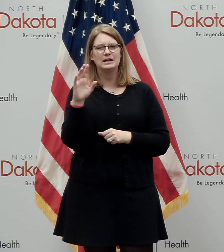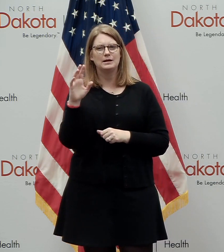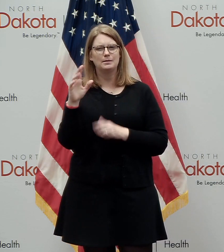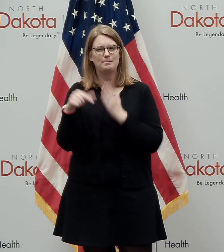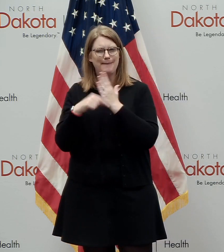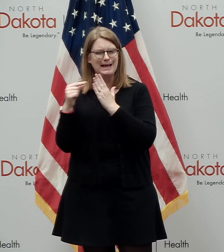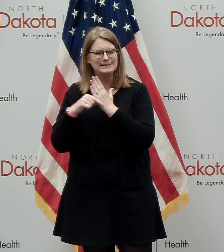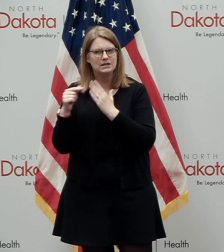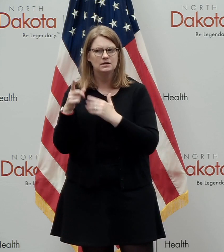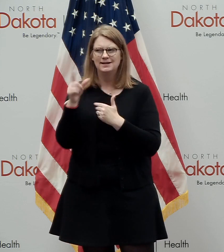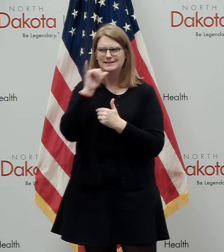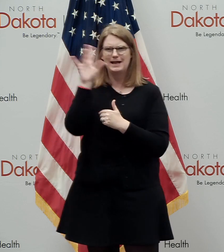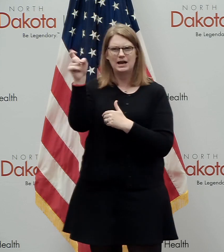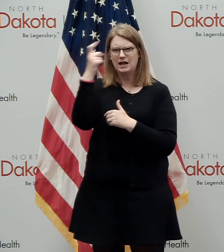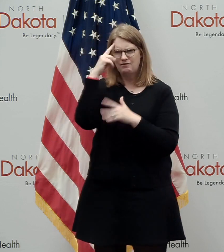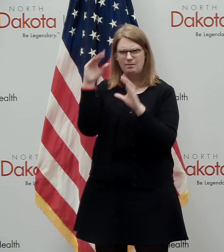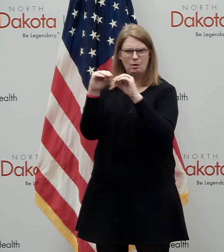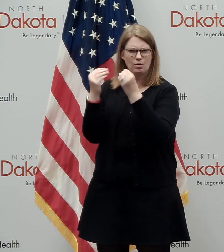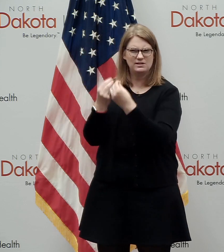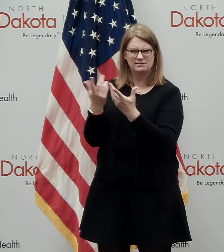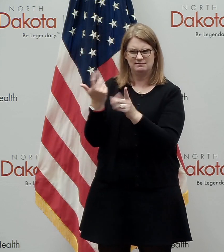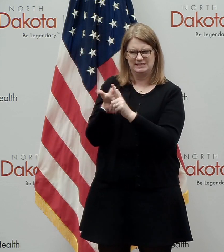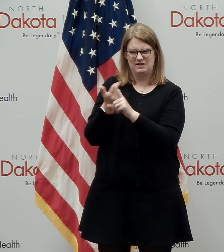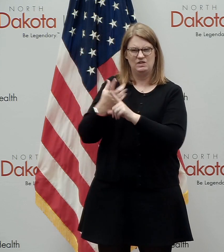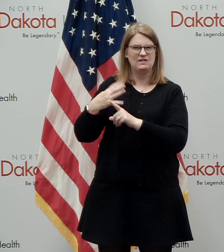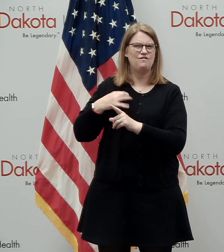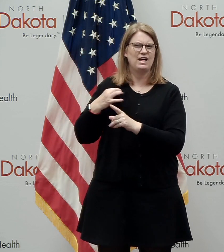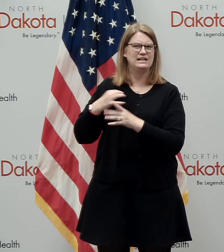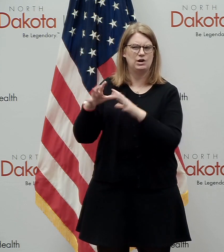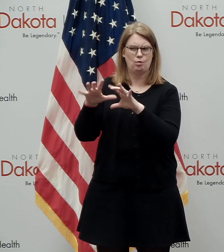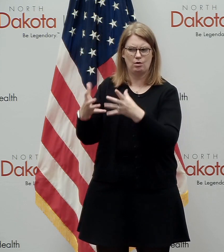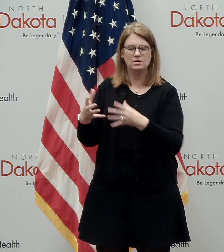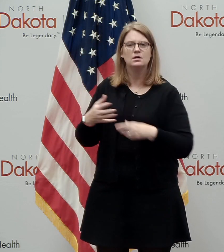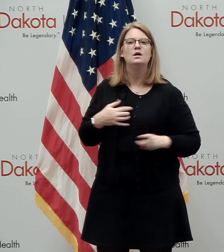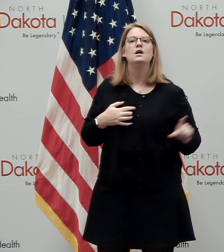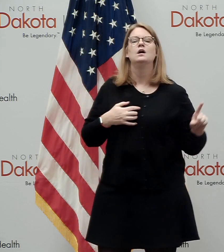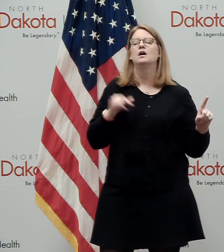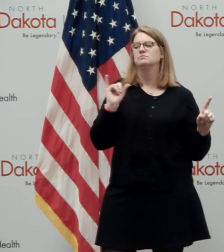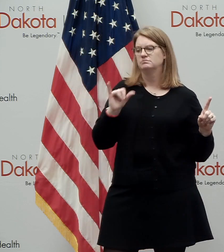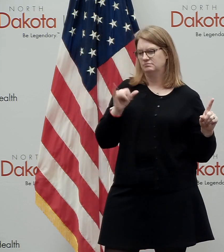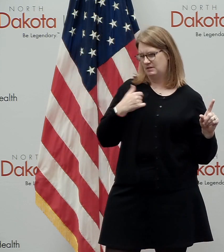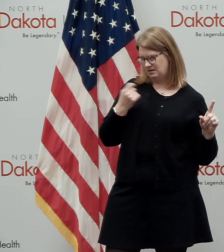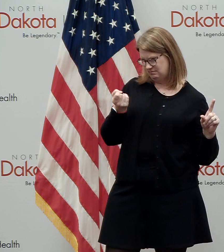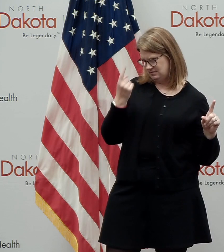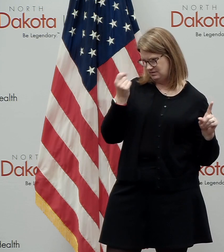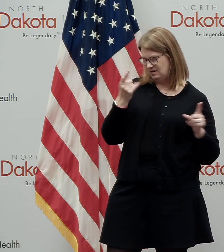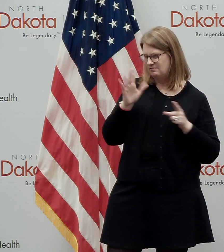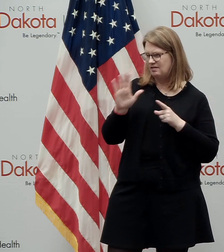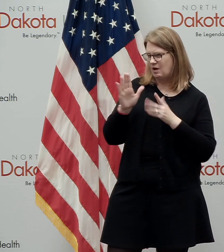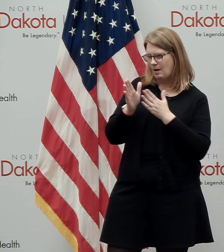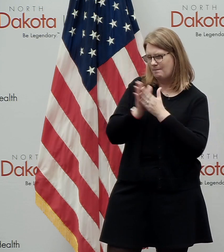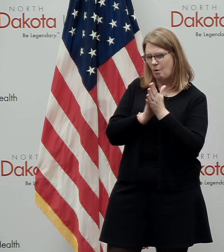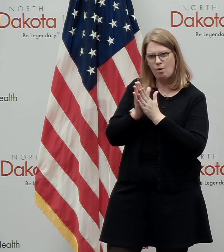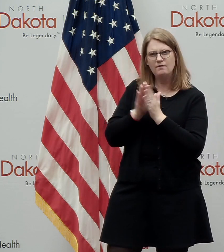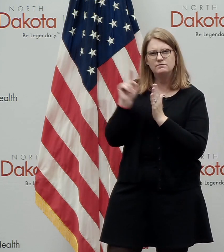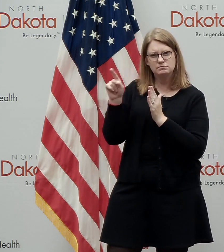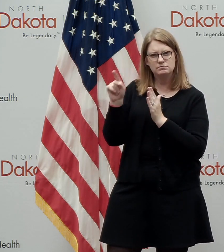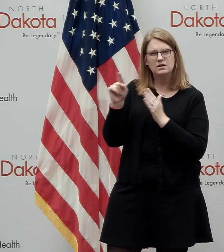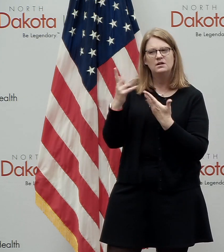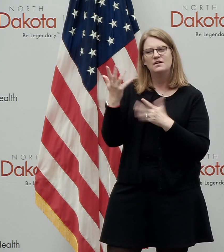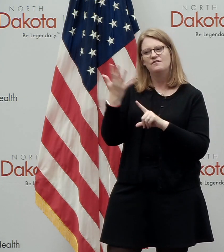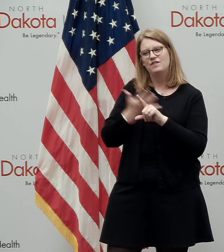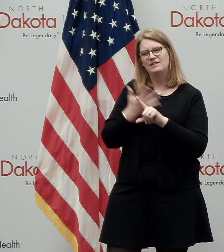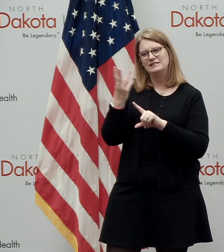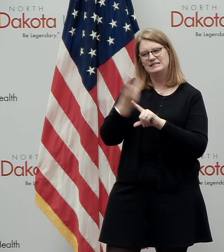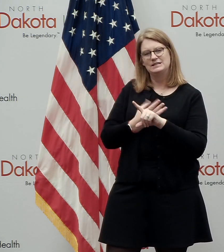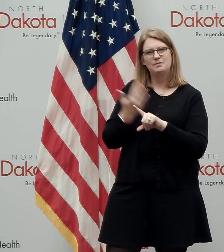government organization, it's a volunteer organization, and I understand exactly their motives when they created themselves back 5 or 6 months ago,